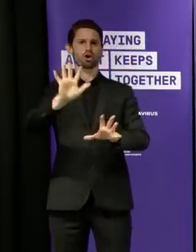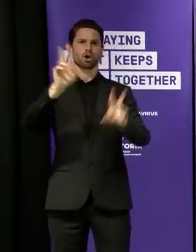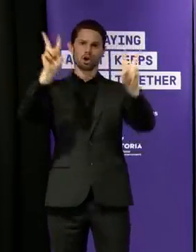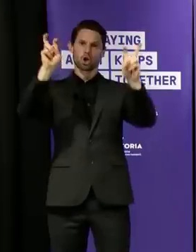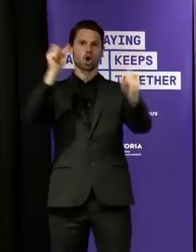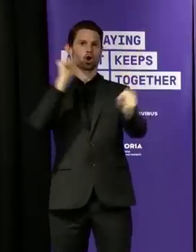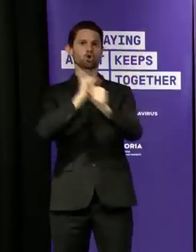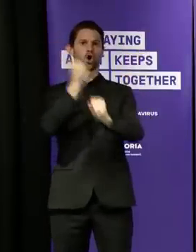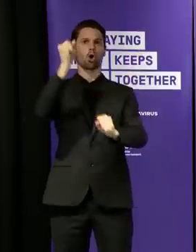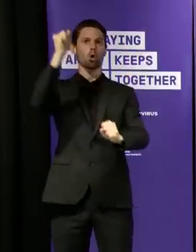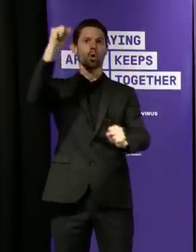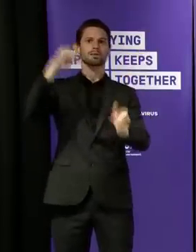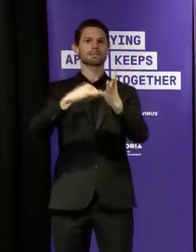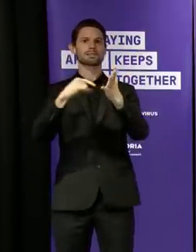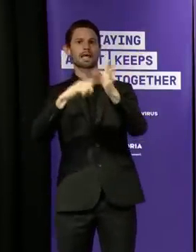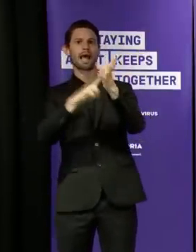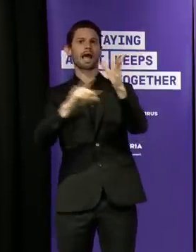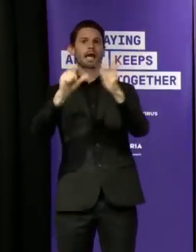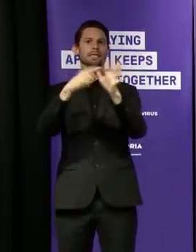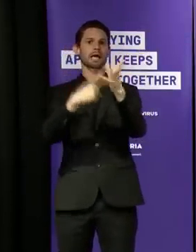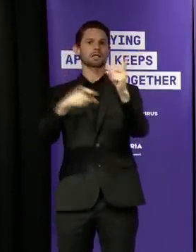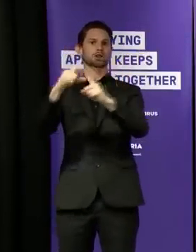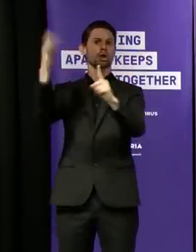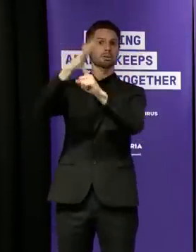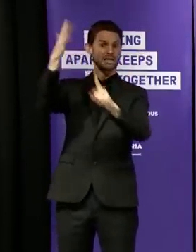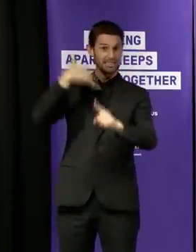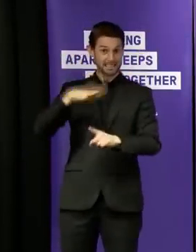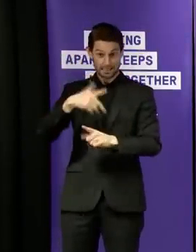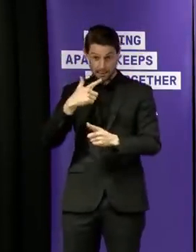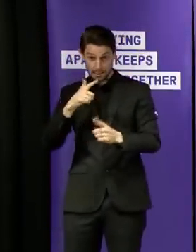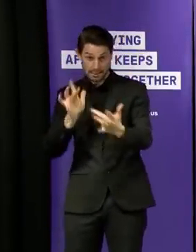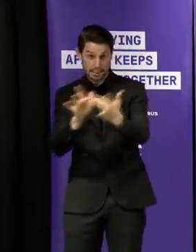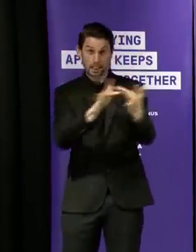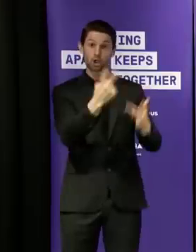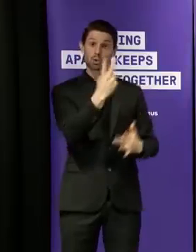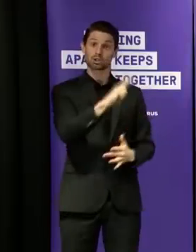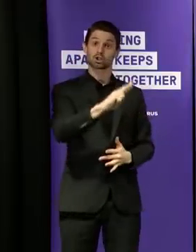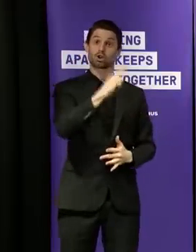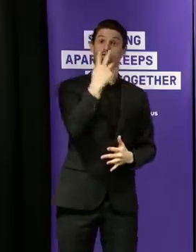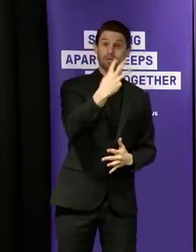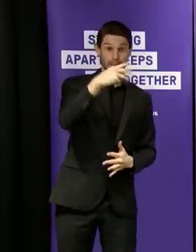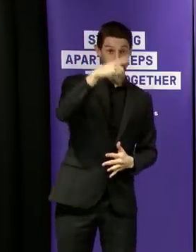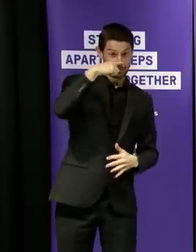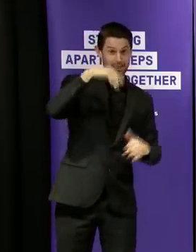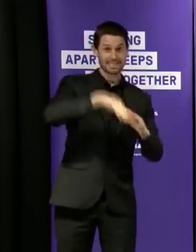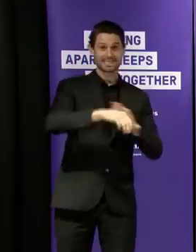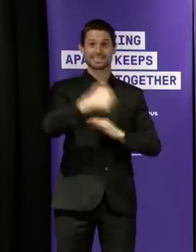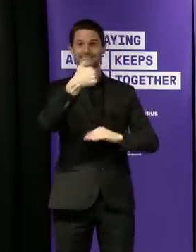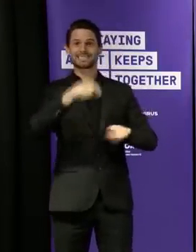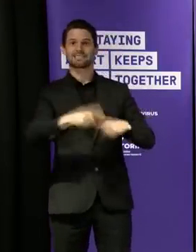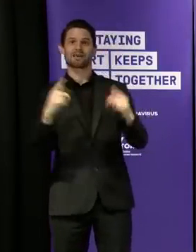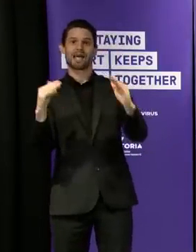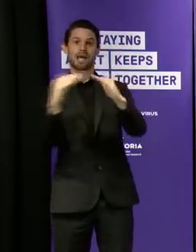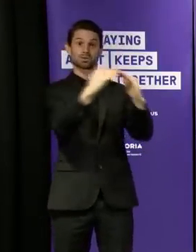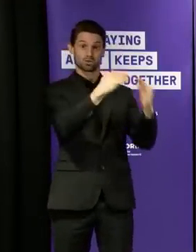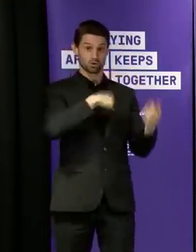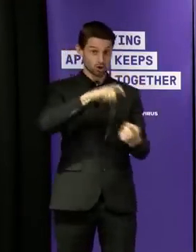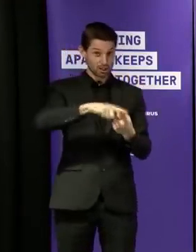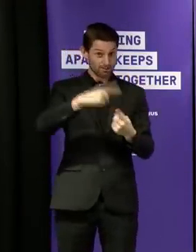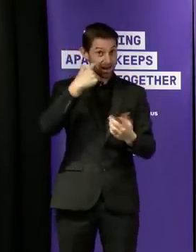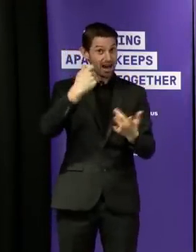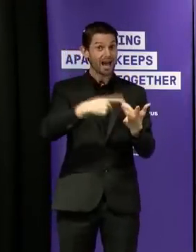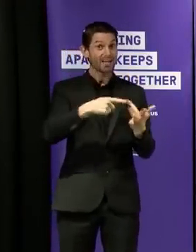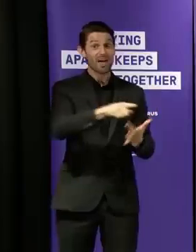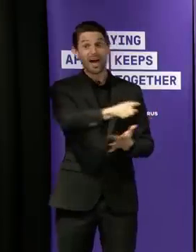bit. We have been able to find 23 of those at 16 addresses. We are still working to find the